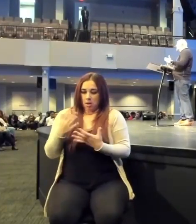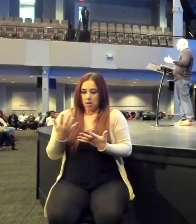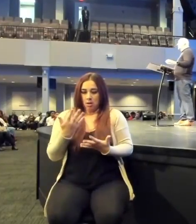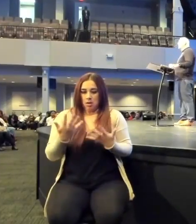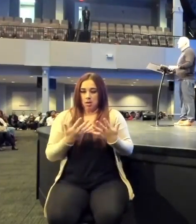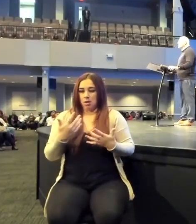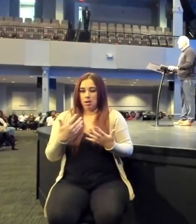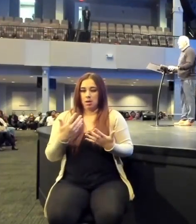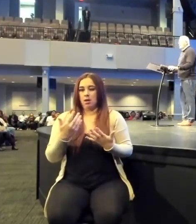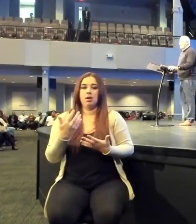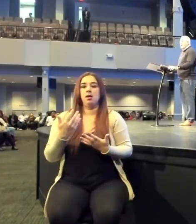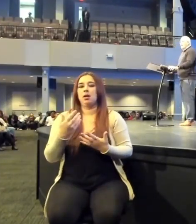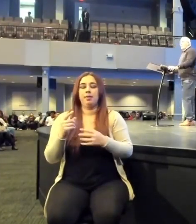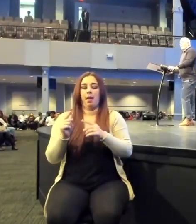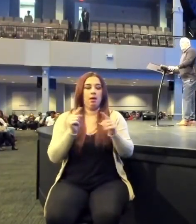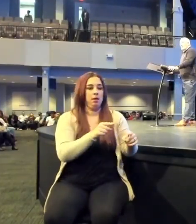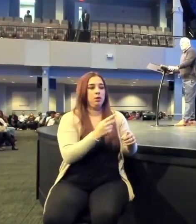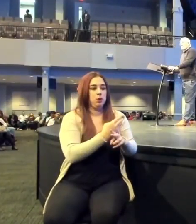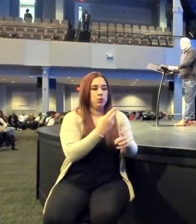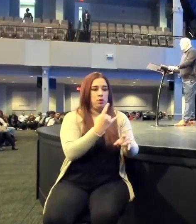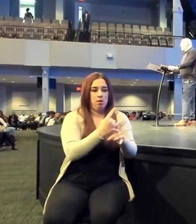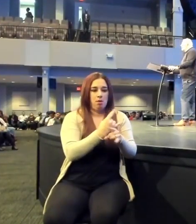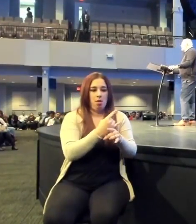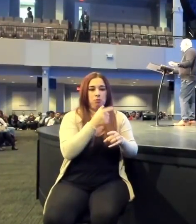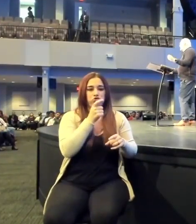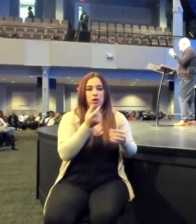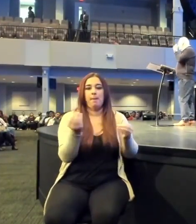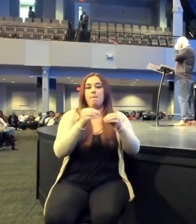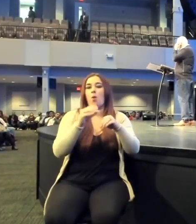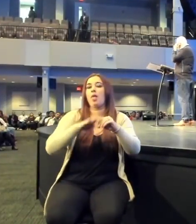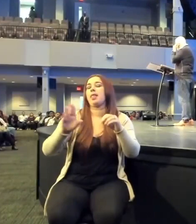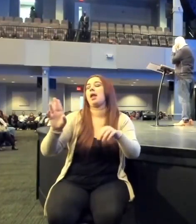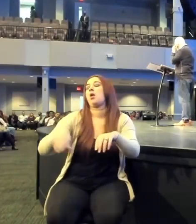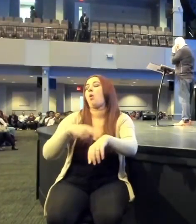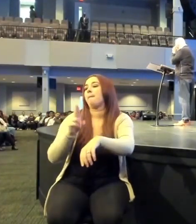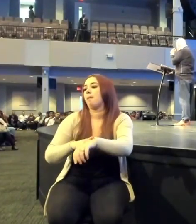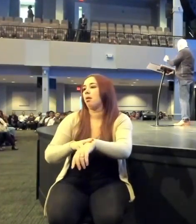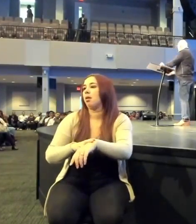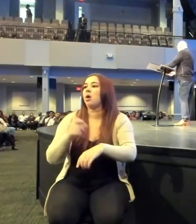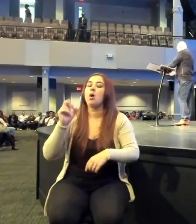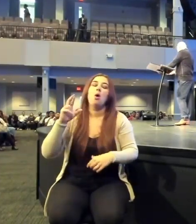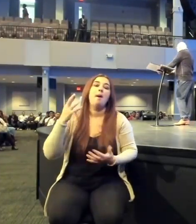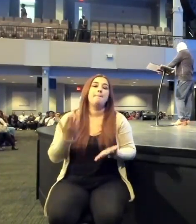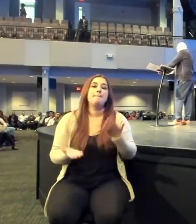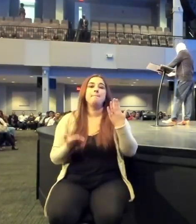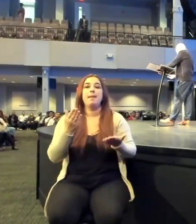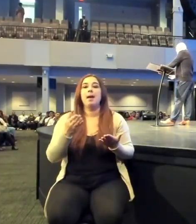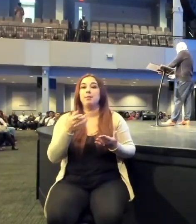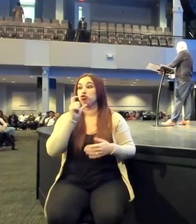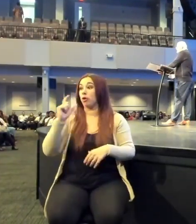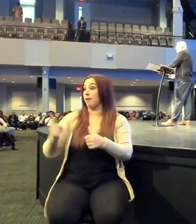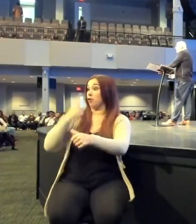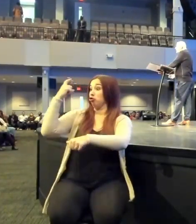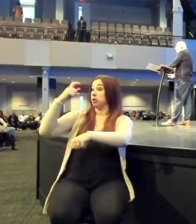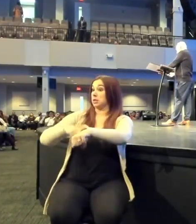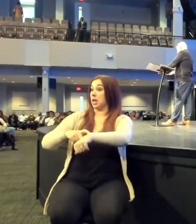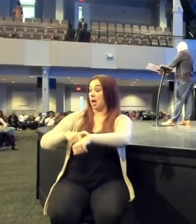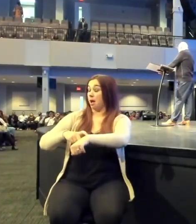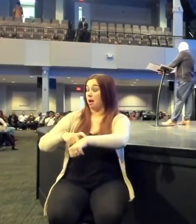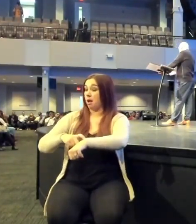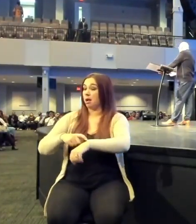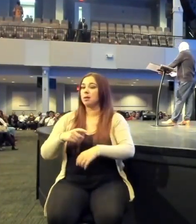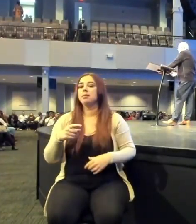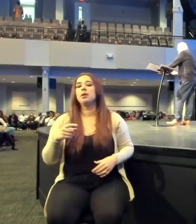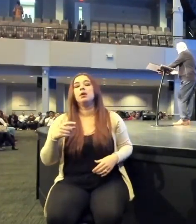even necessarily think this way, but you begin to drink more than you would normally drink, or you begin to drink for the first time in your life. You begin